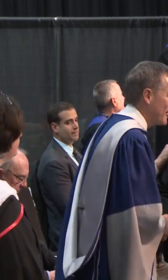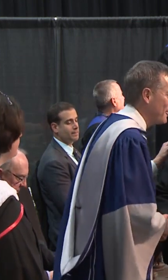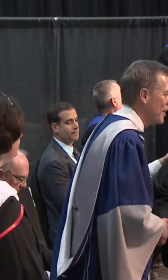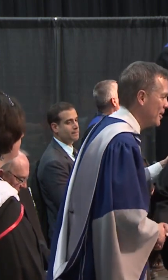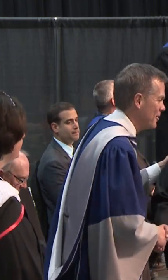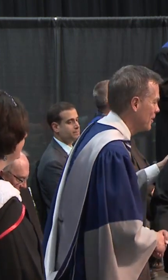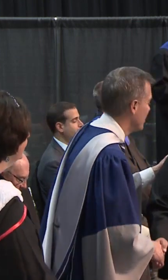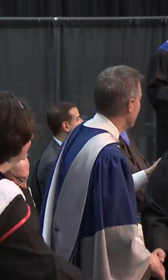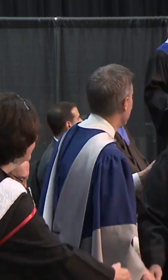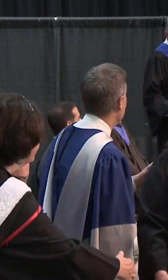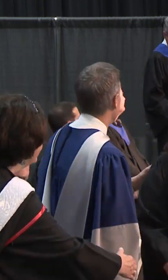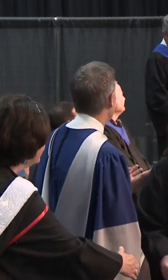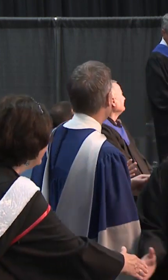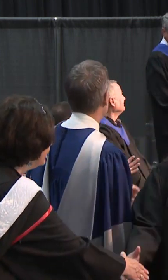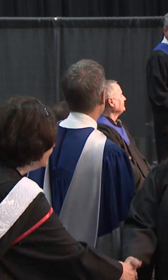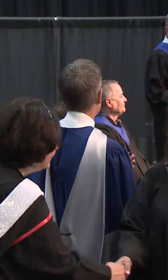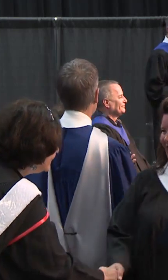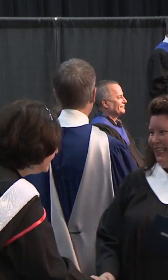Caitlin Dunn.